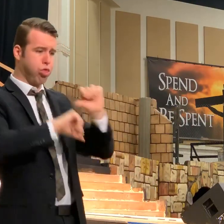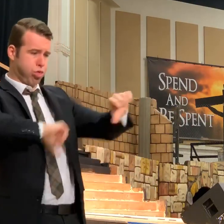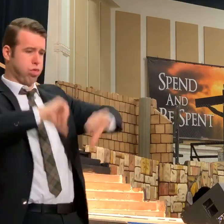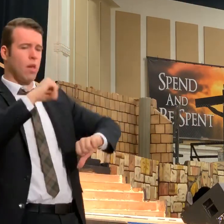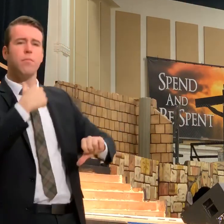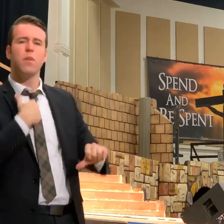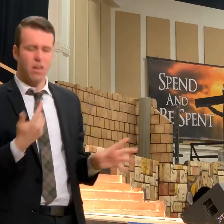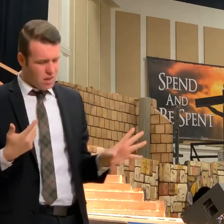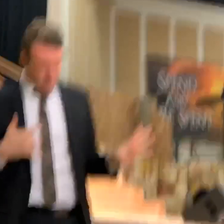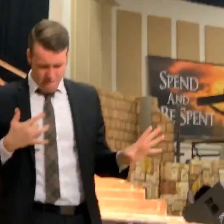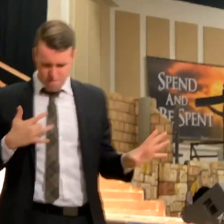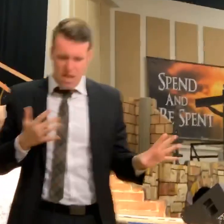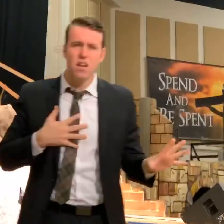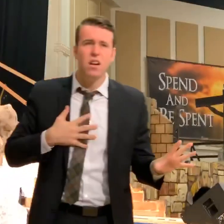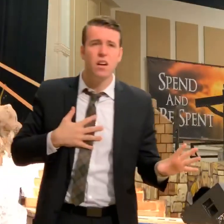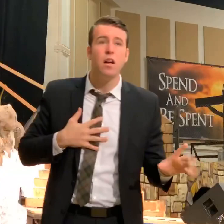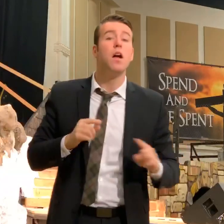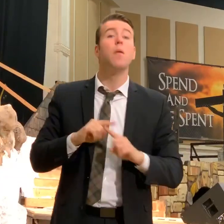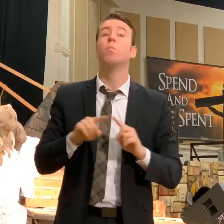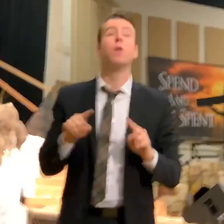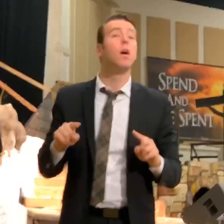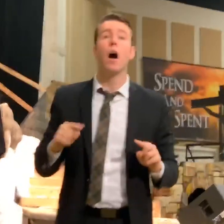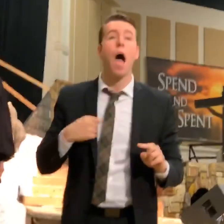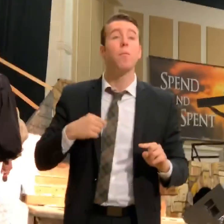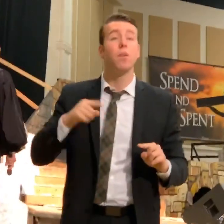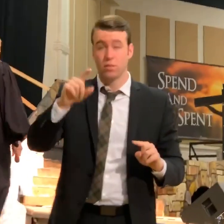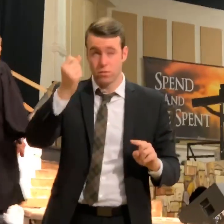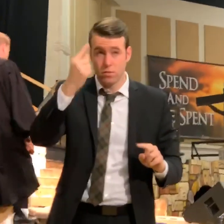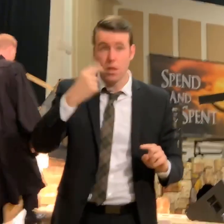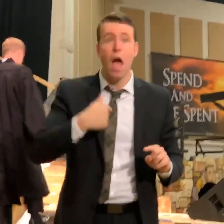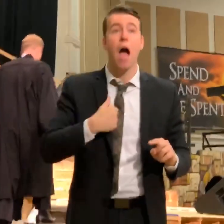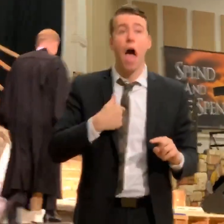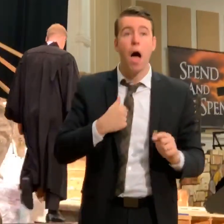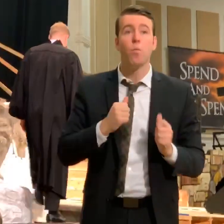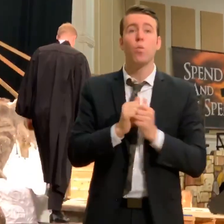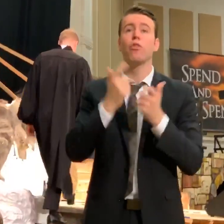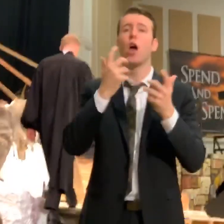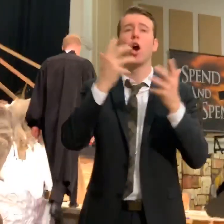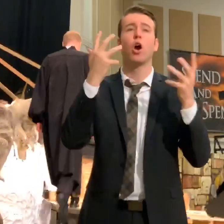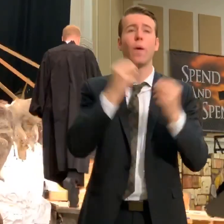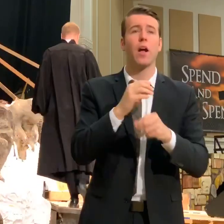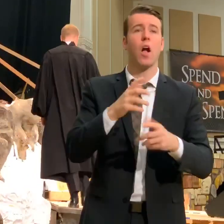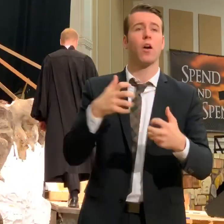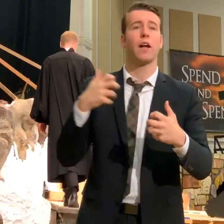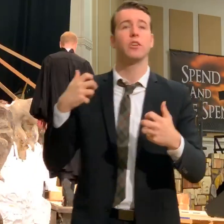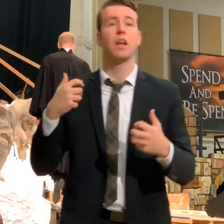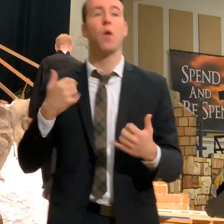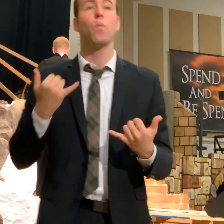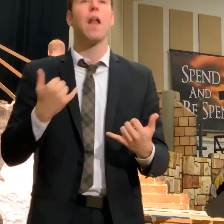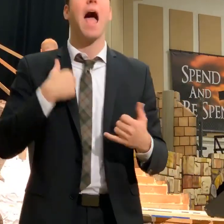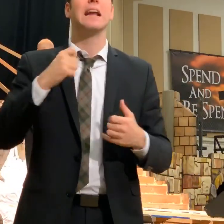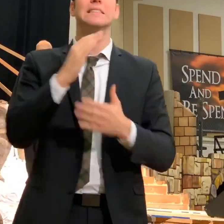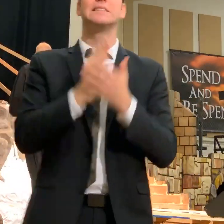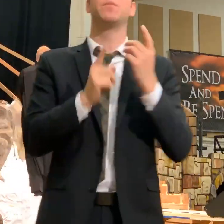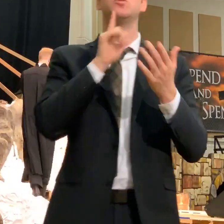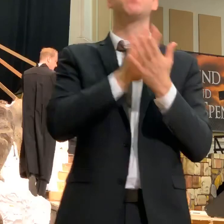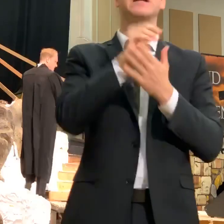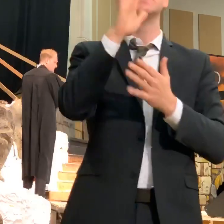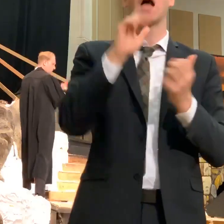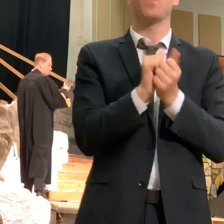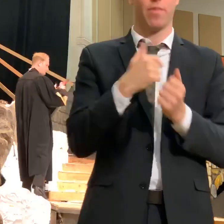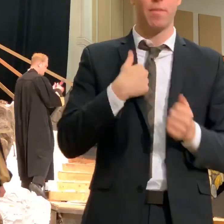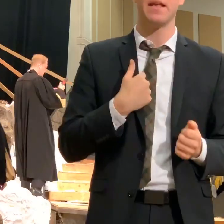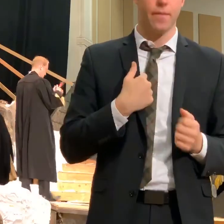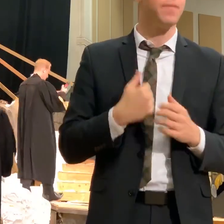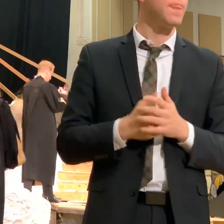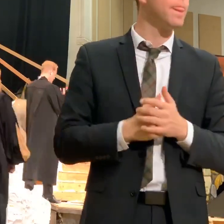mistreating me, and that's the way I feel. But I'm going to hear the word of God that I'm with a great congregation, and right now I need somebody to praise God with me.